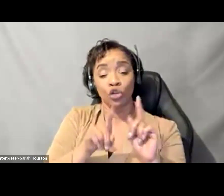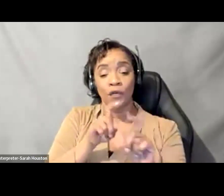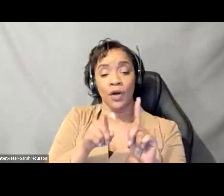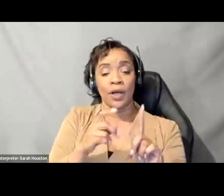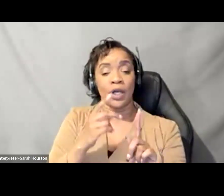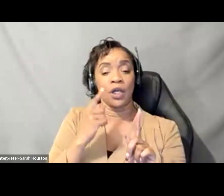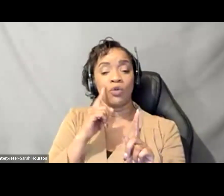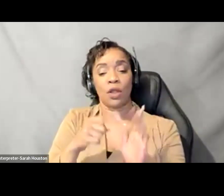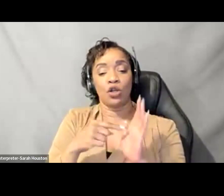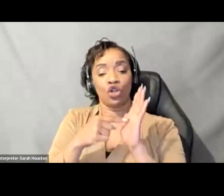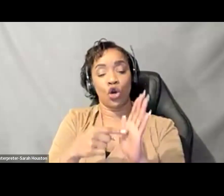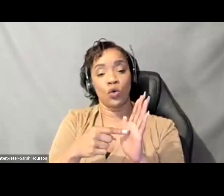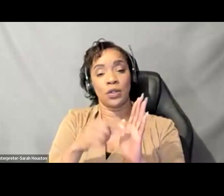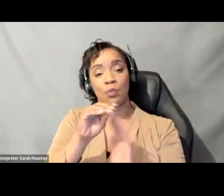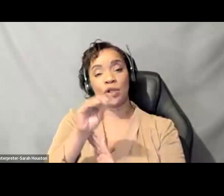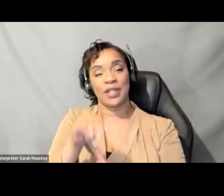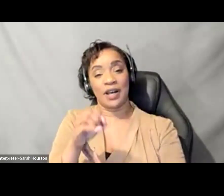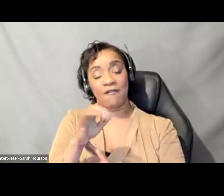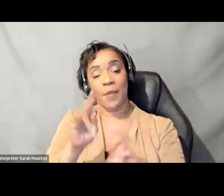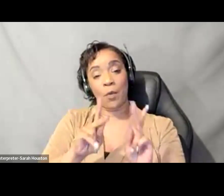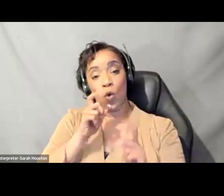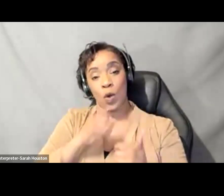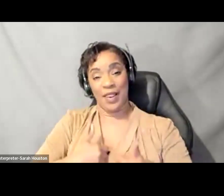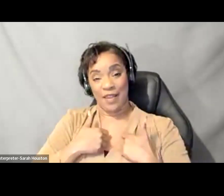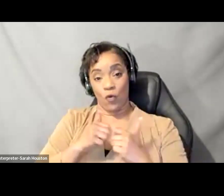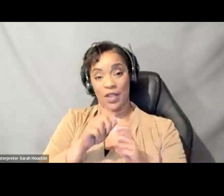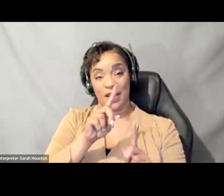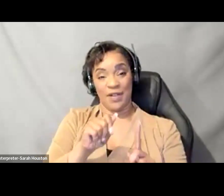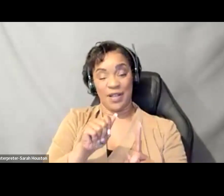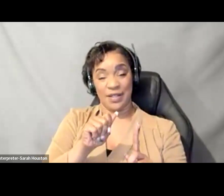with disability who've ever had long COVID. And that percentage is